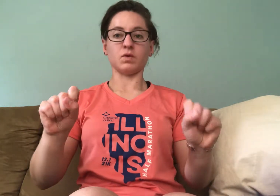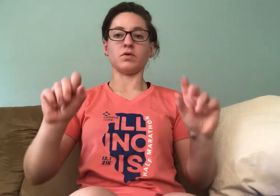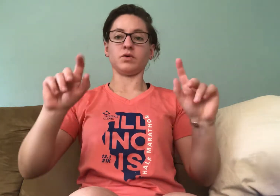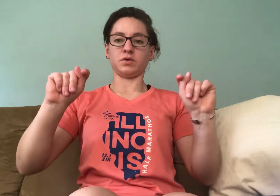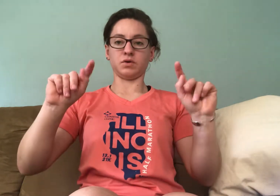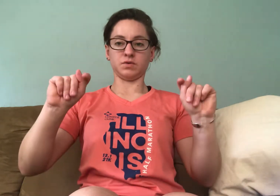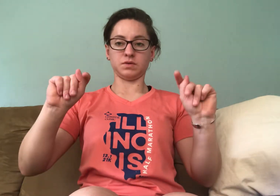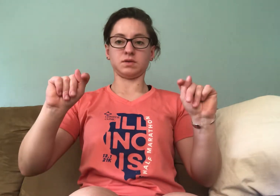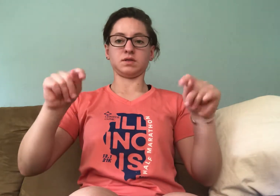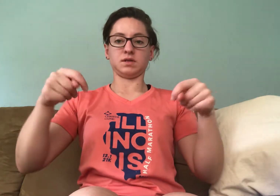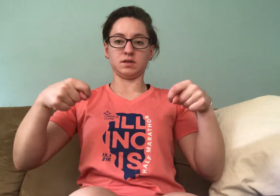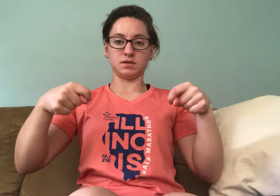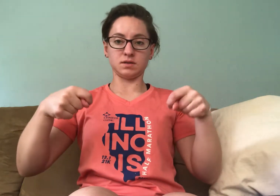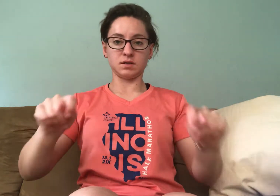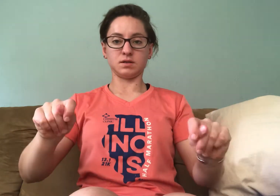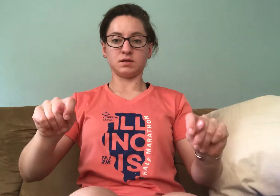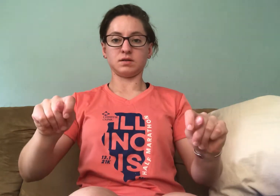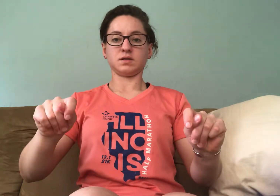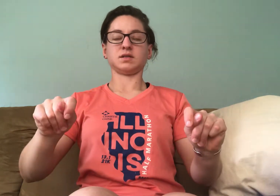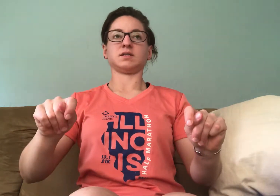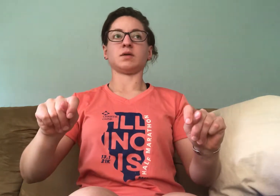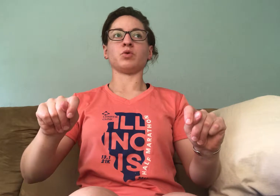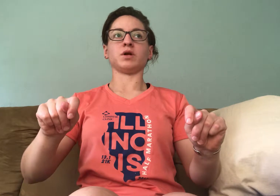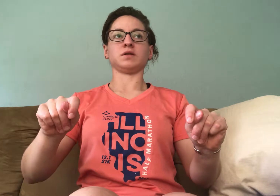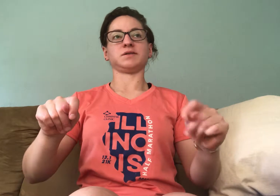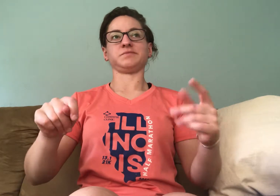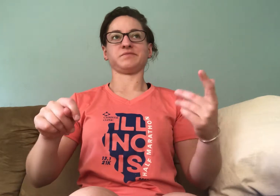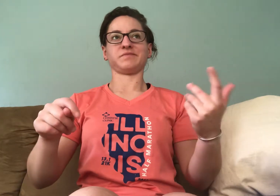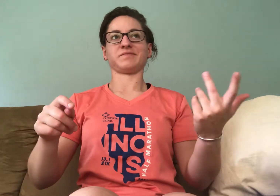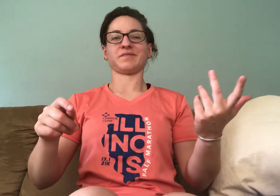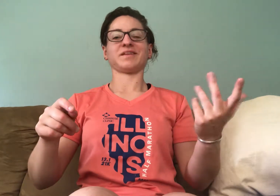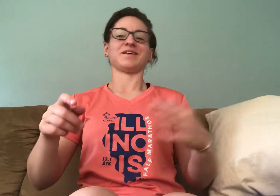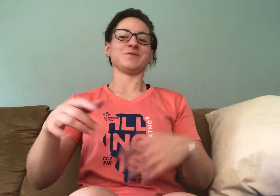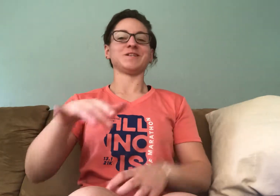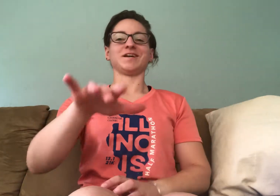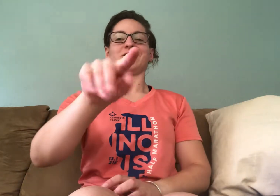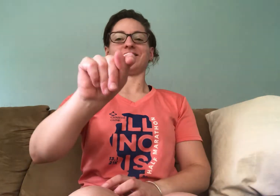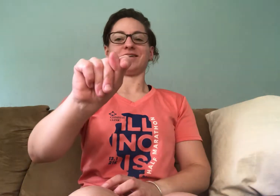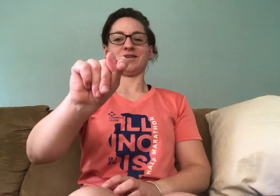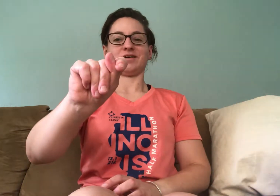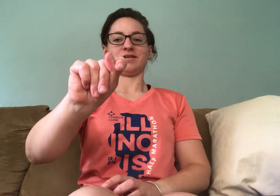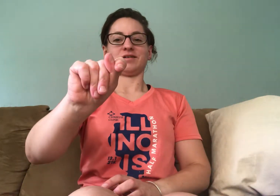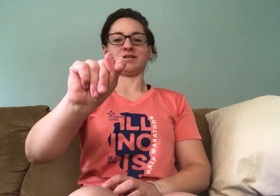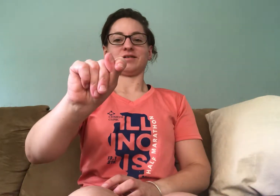Or you can use T's. It's the same word as, that's it.